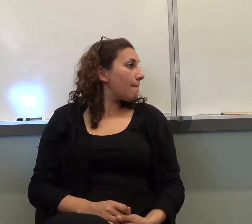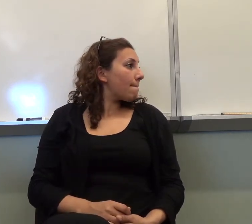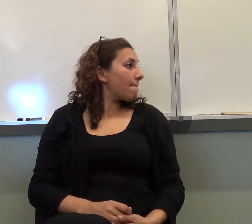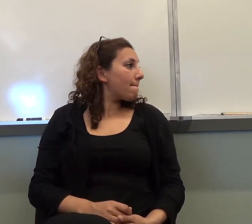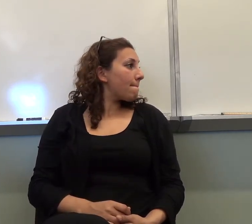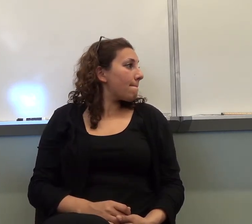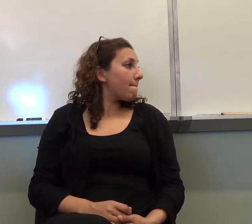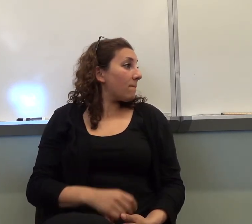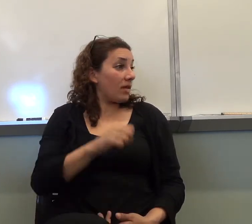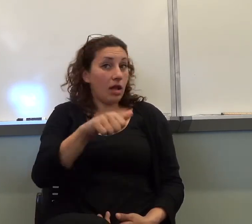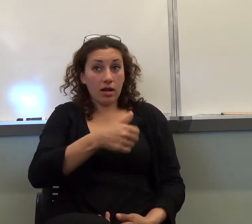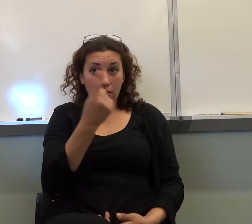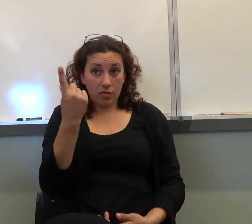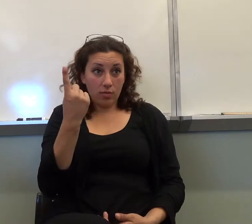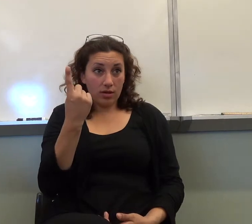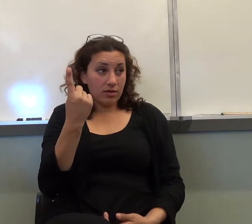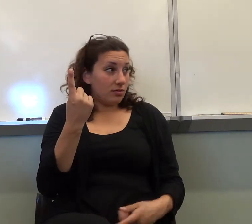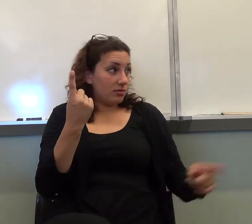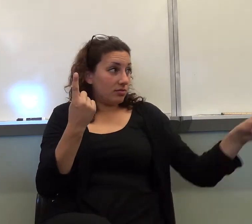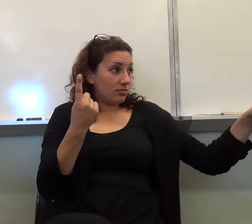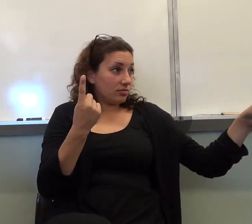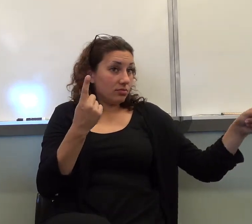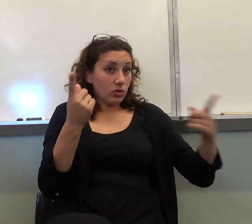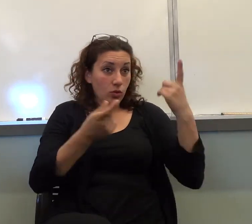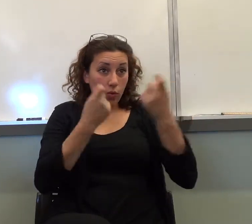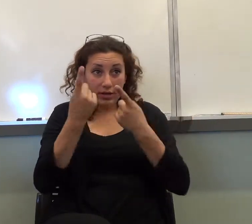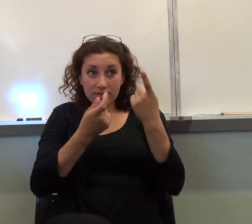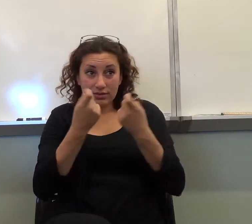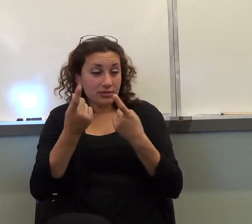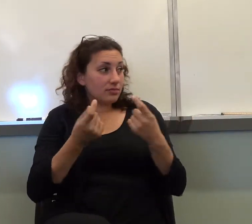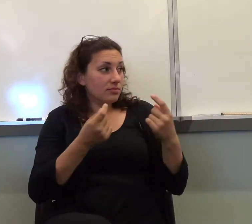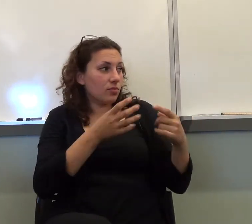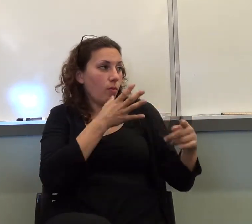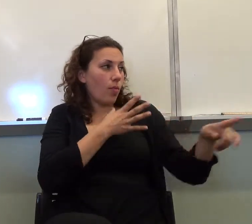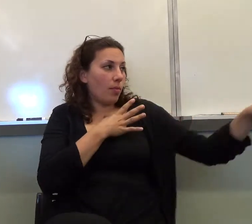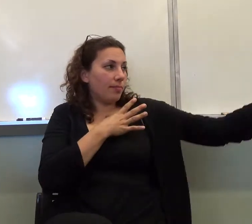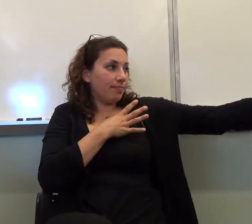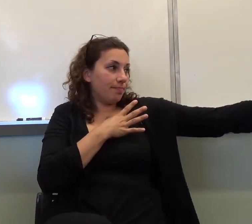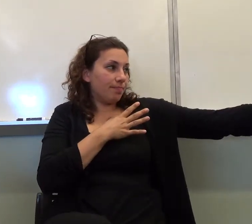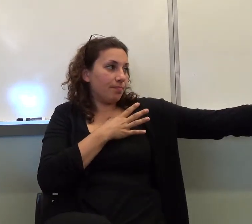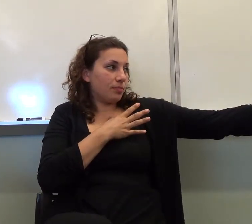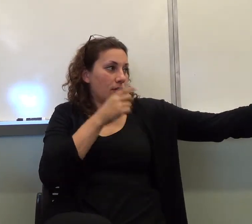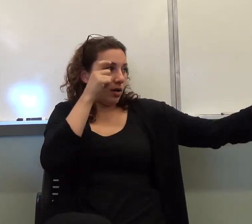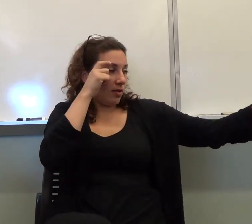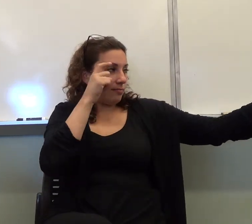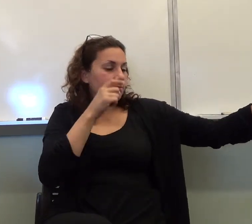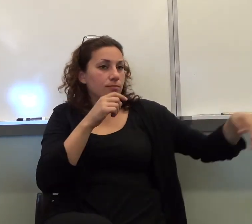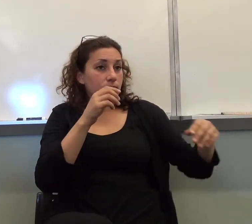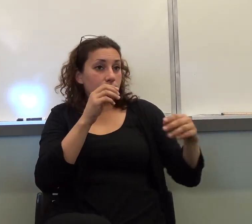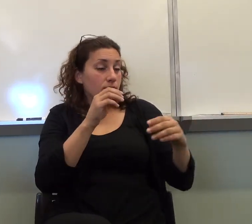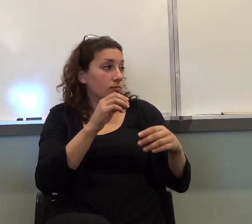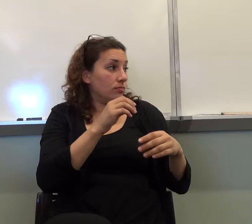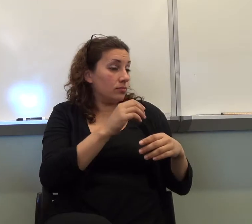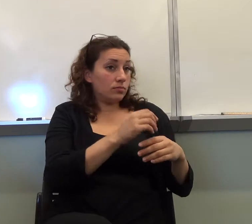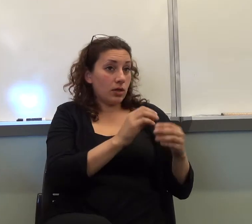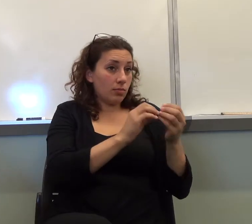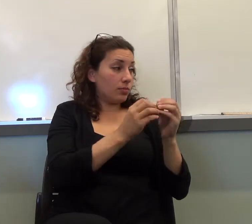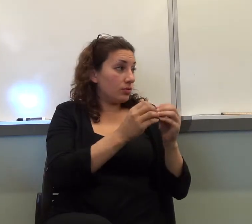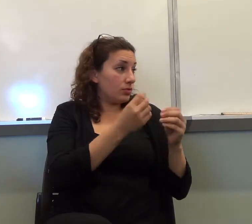Another one? Okay, good. Any questions? One question. When two are the same, the